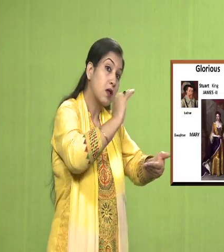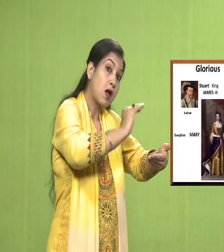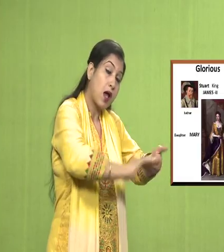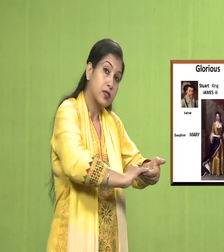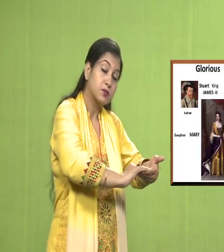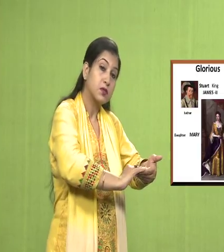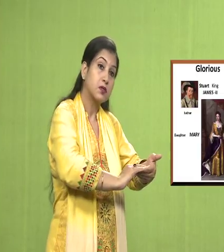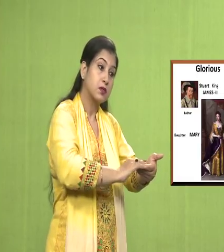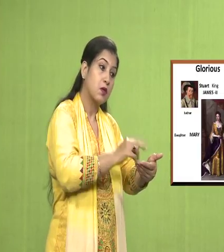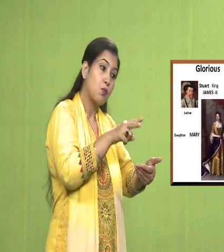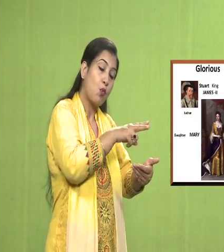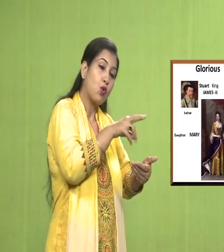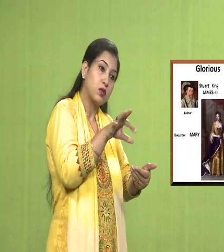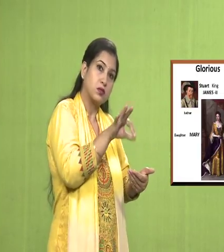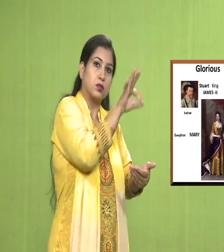as the new ruler of England